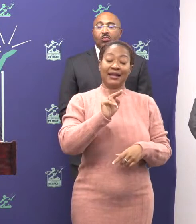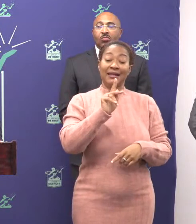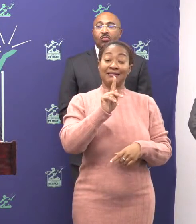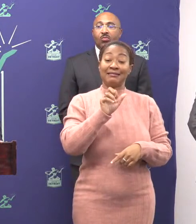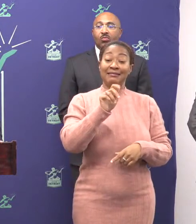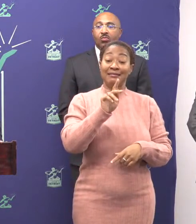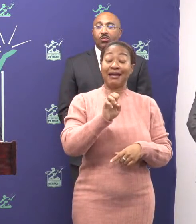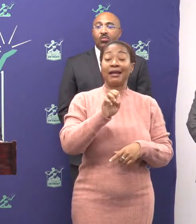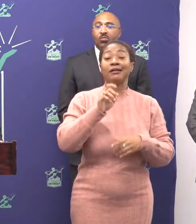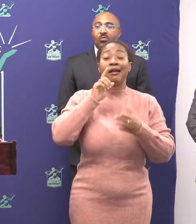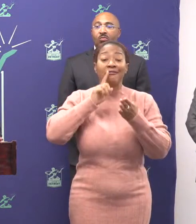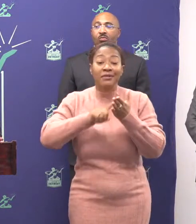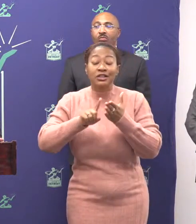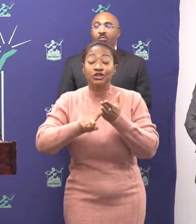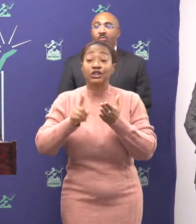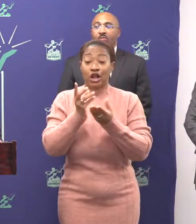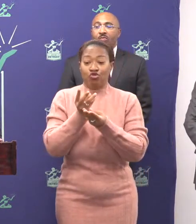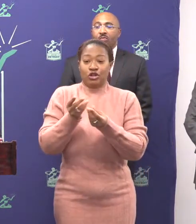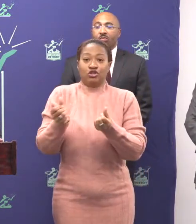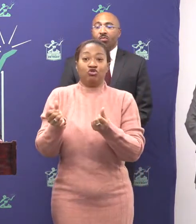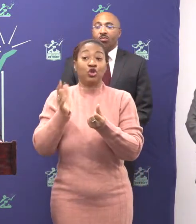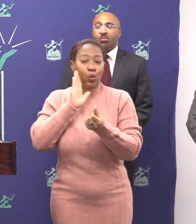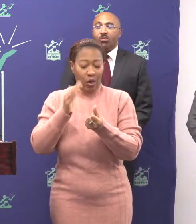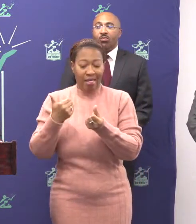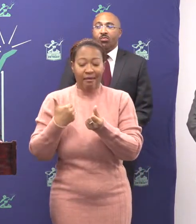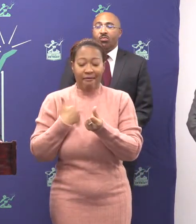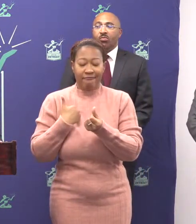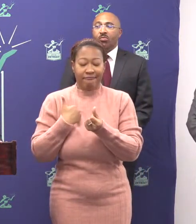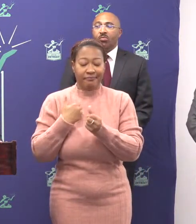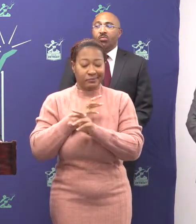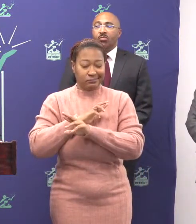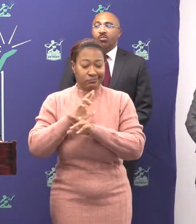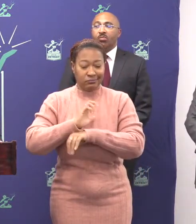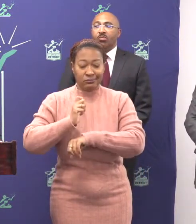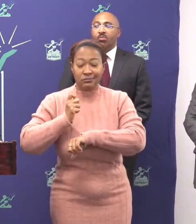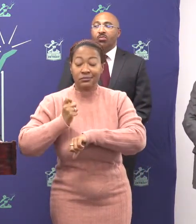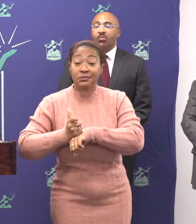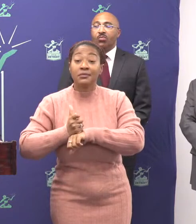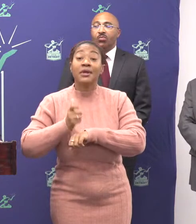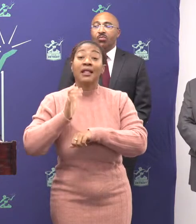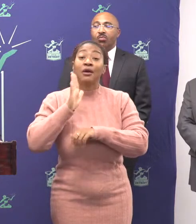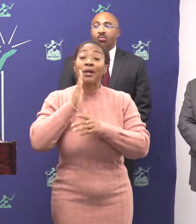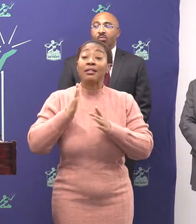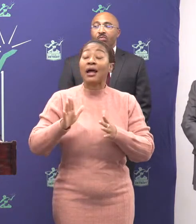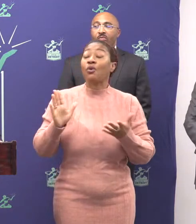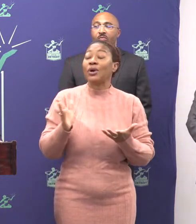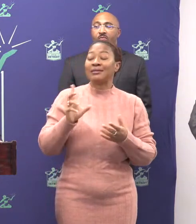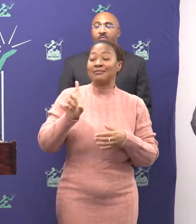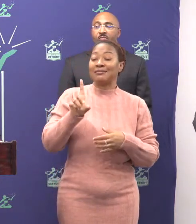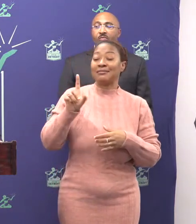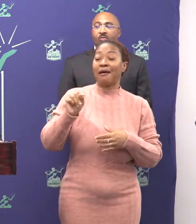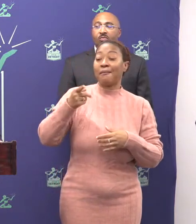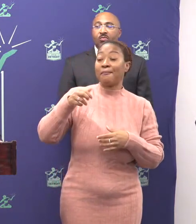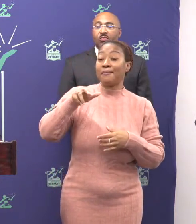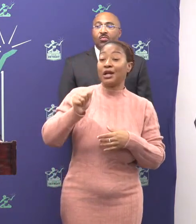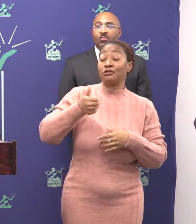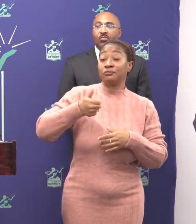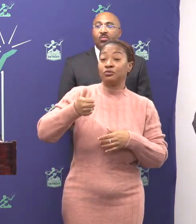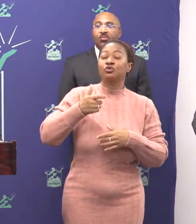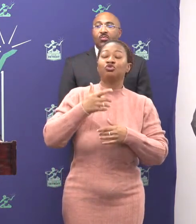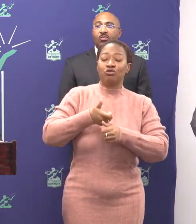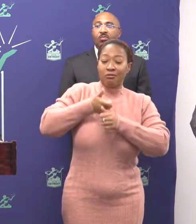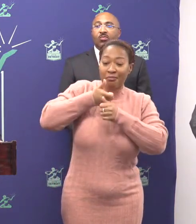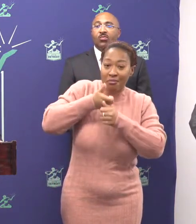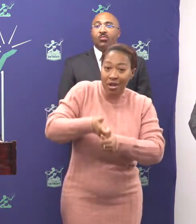to resolution, will put all the elements in place that will allow DDOT Paratransit not only to comply